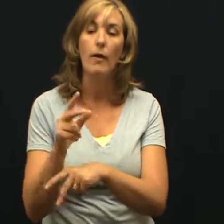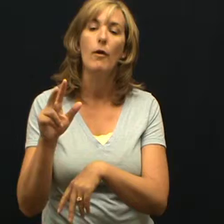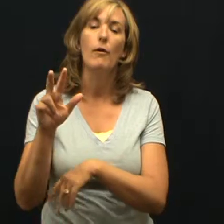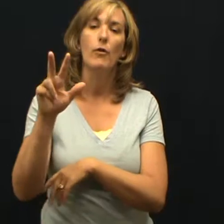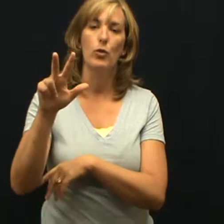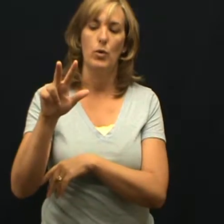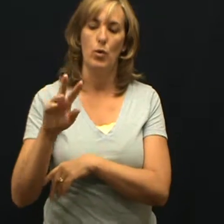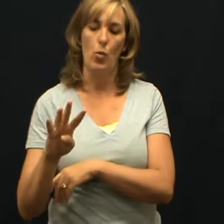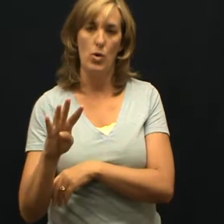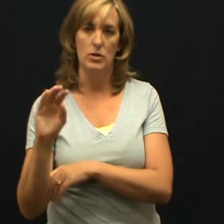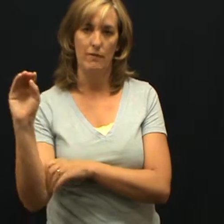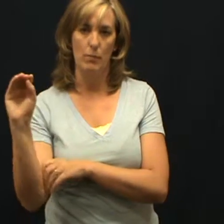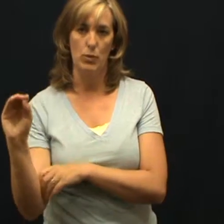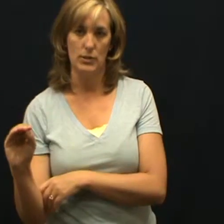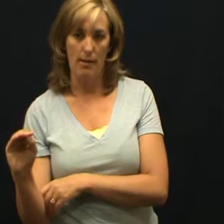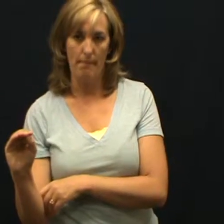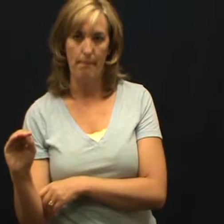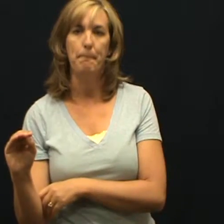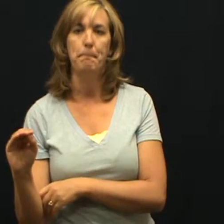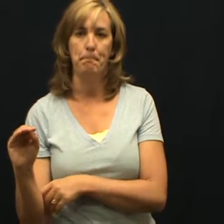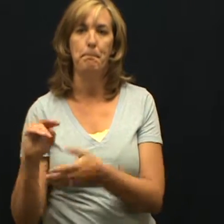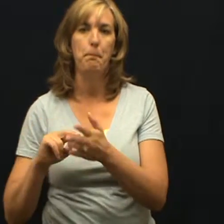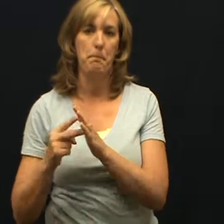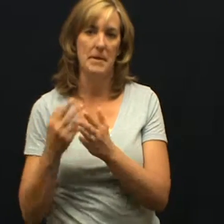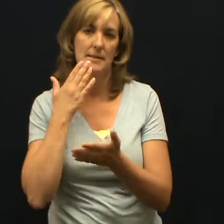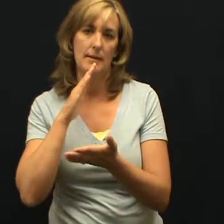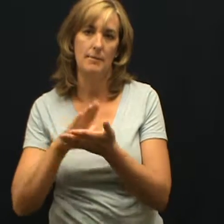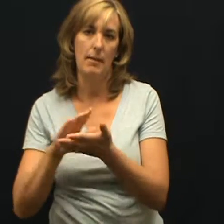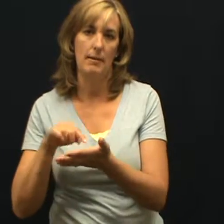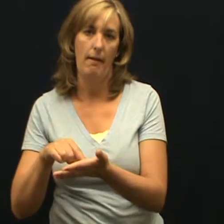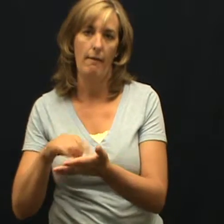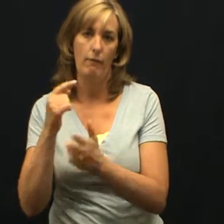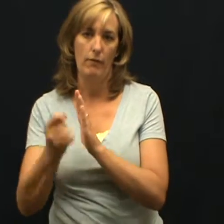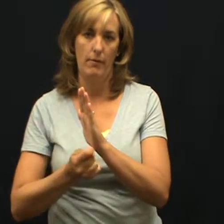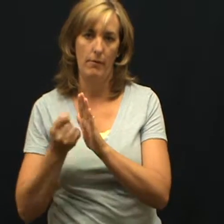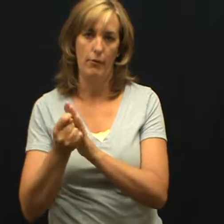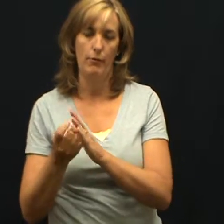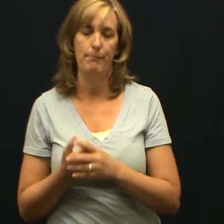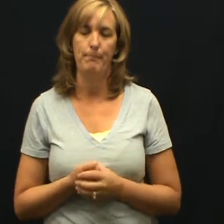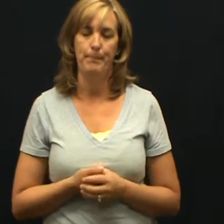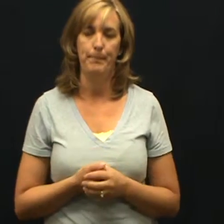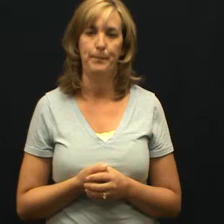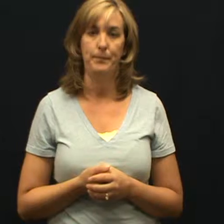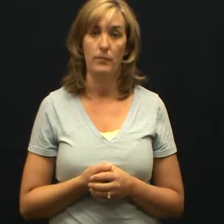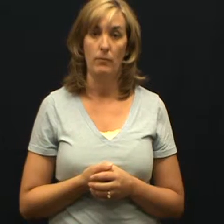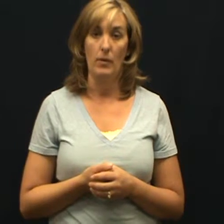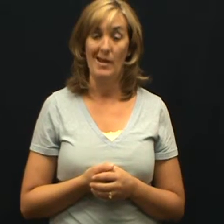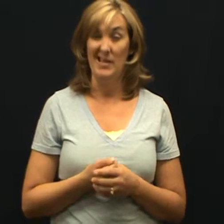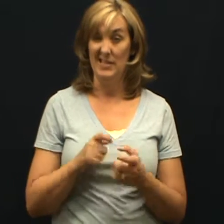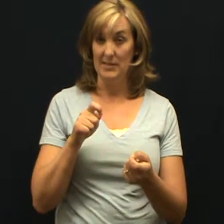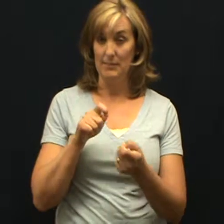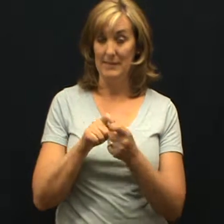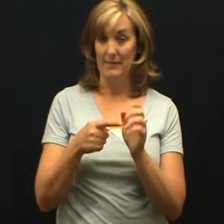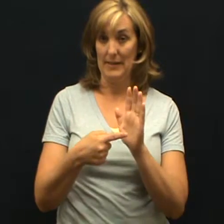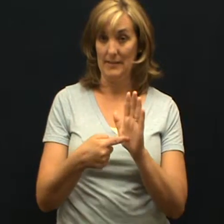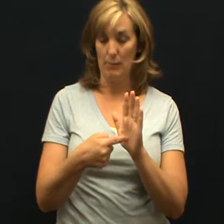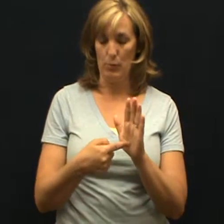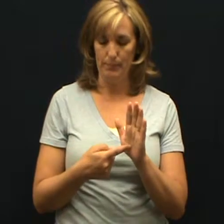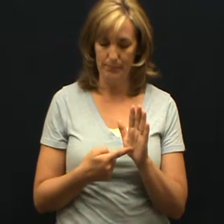0.75%, and that would be our bad debt estimate for the period. So here's a specific example of that.